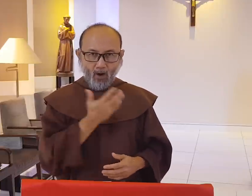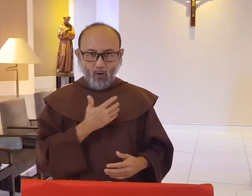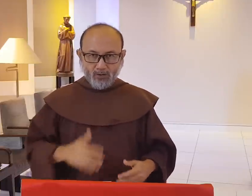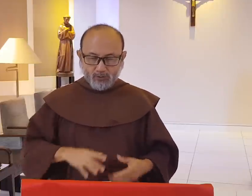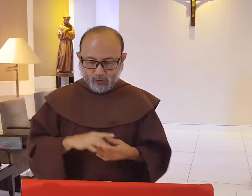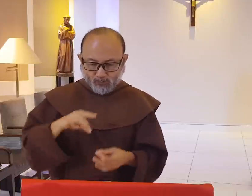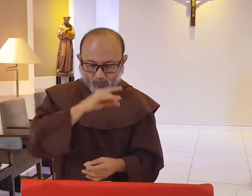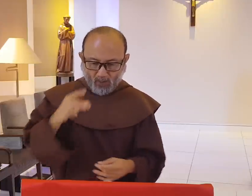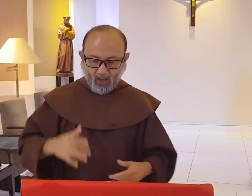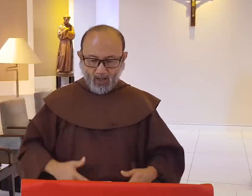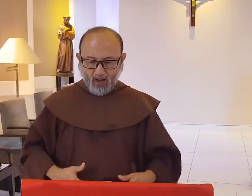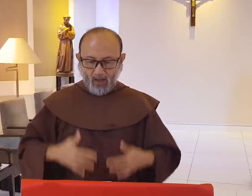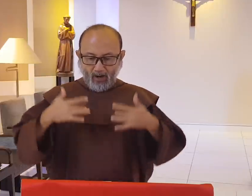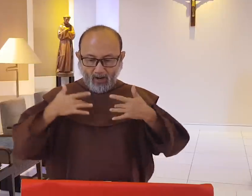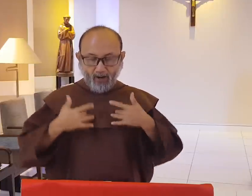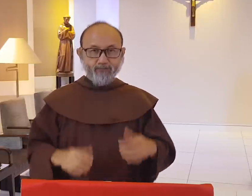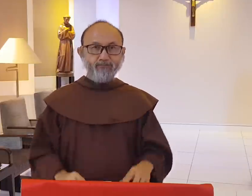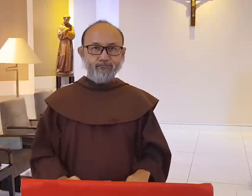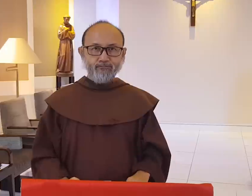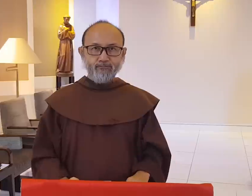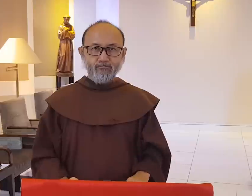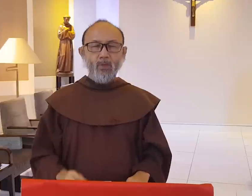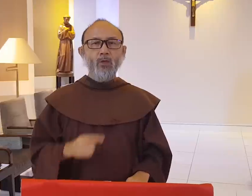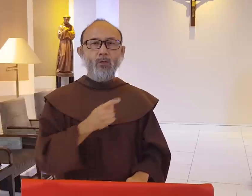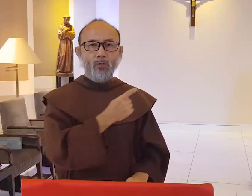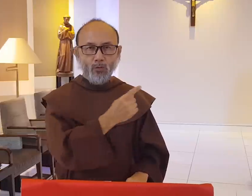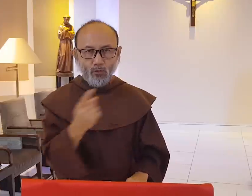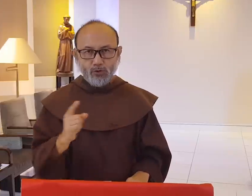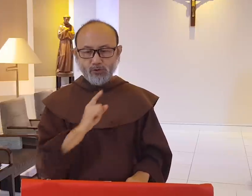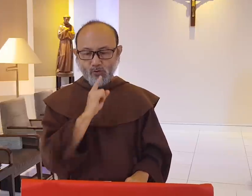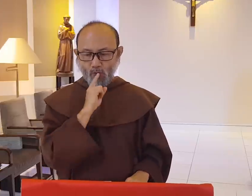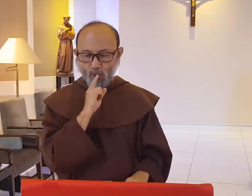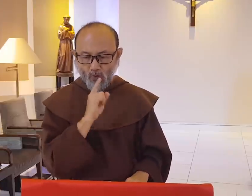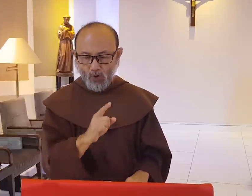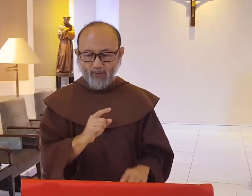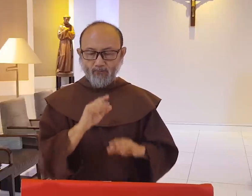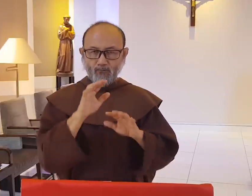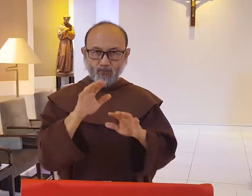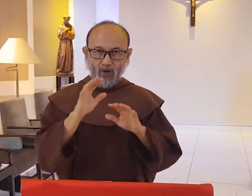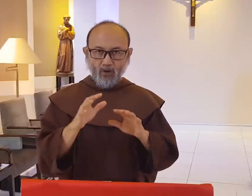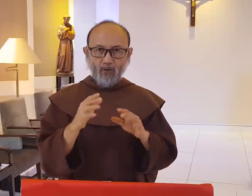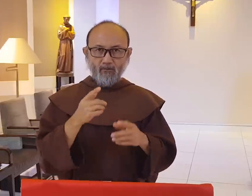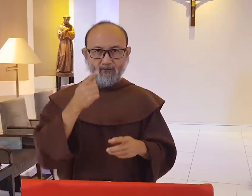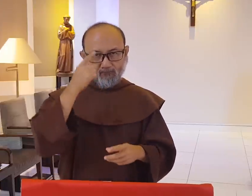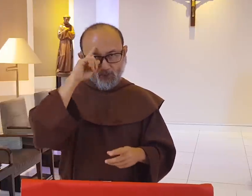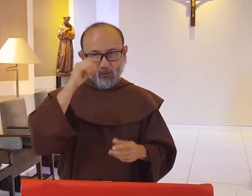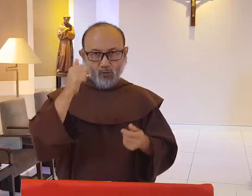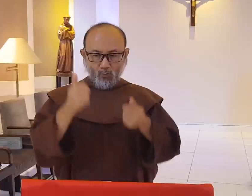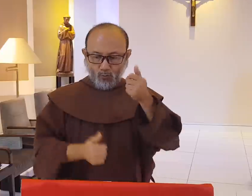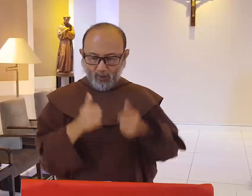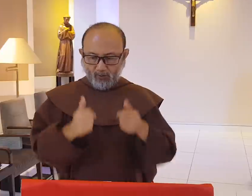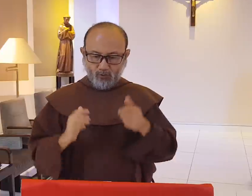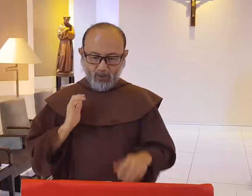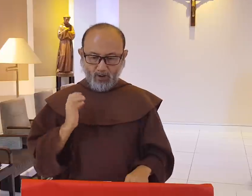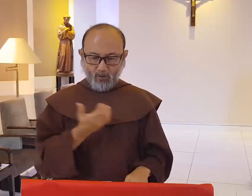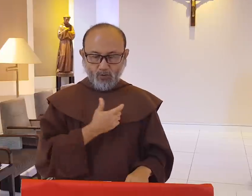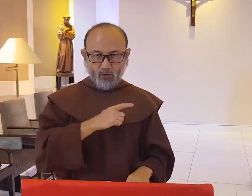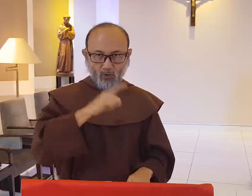These are the fears for which our Lord chides us and asks us to simply